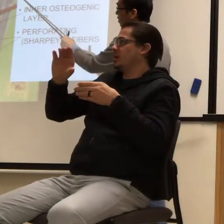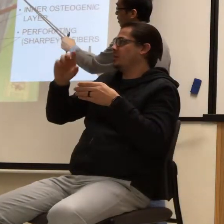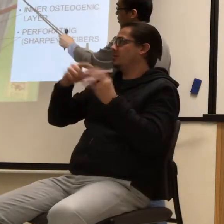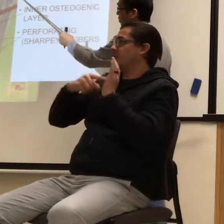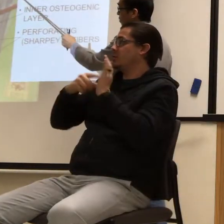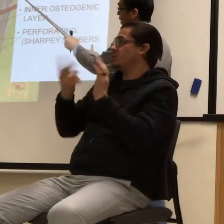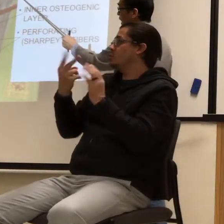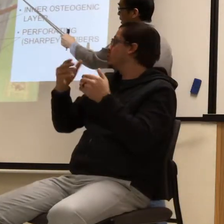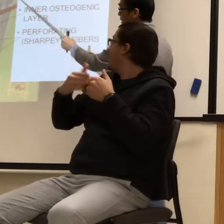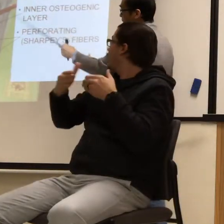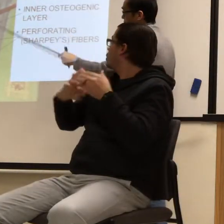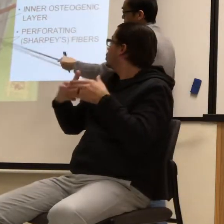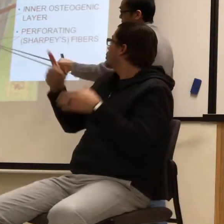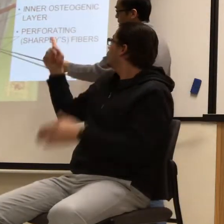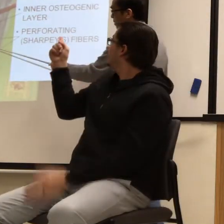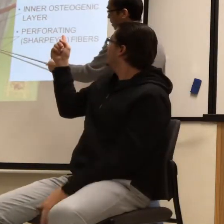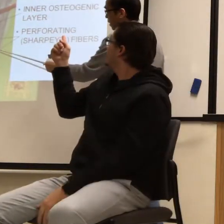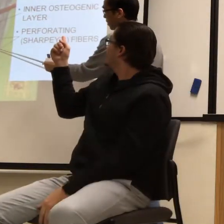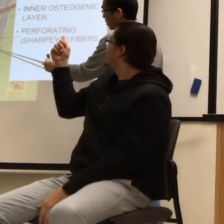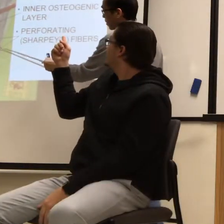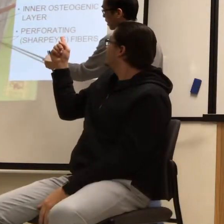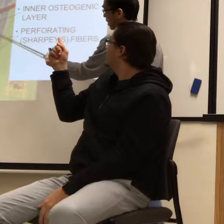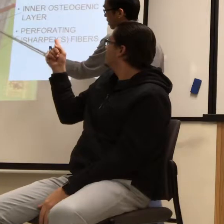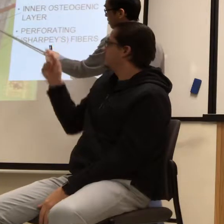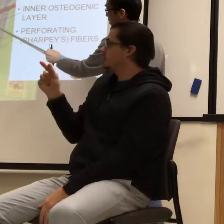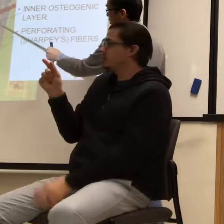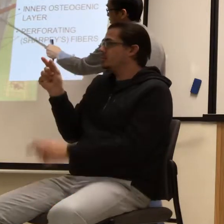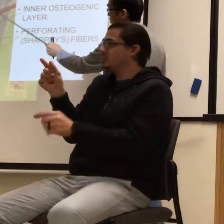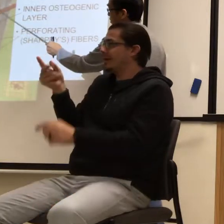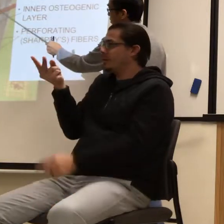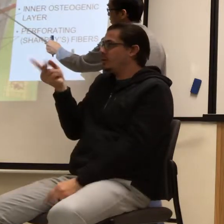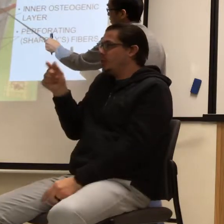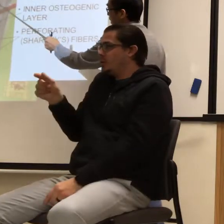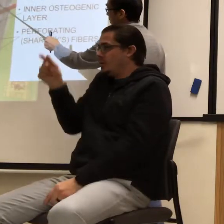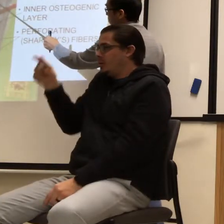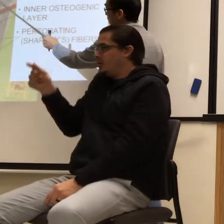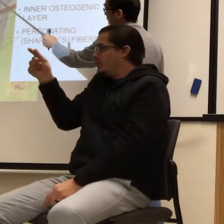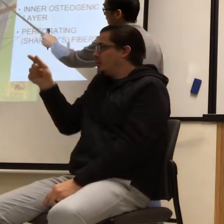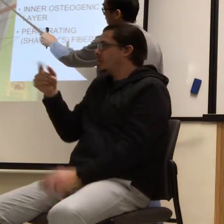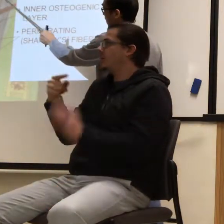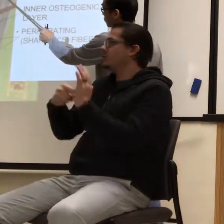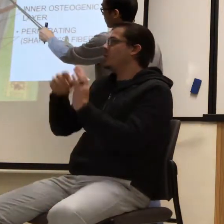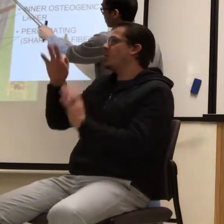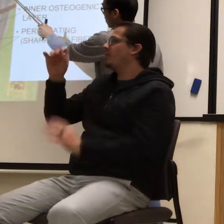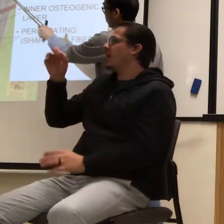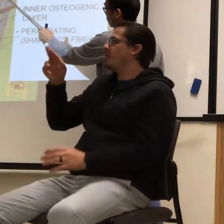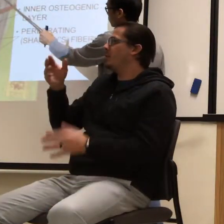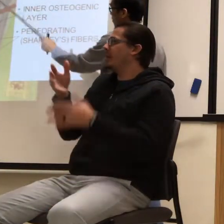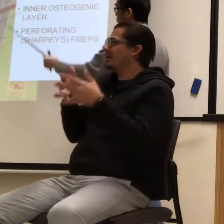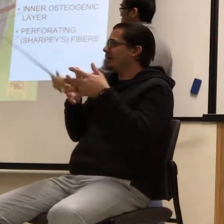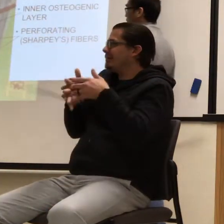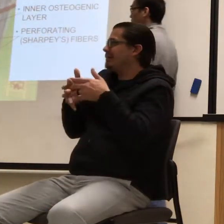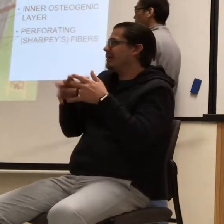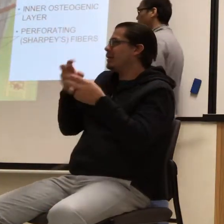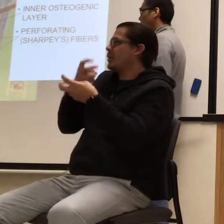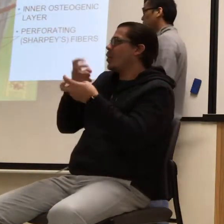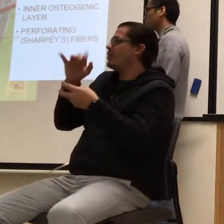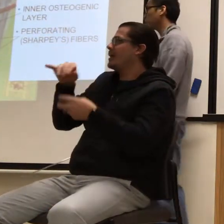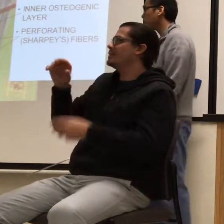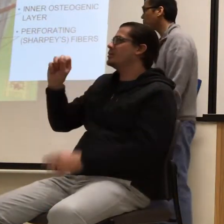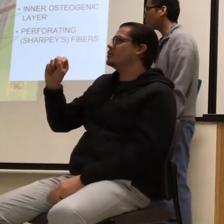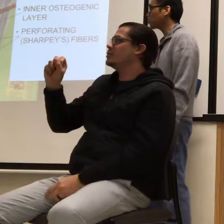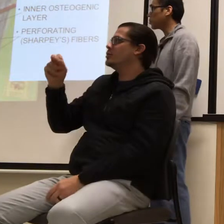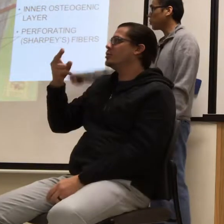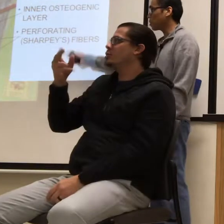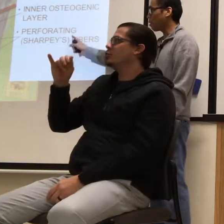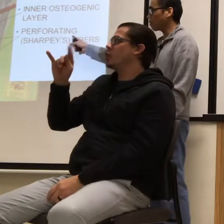So they did a good job with that. But if I point to like any of these, the fibers that kind of penetrate the bone, those are those Sharpie fibers.